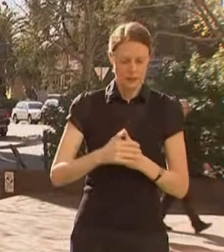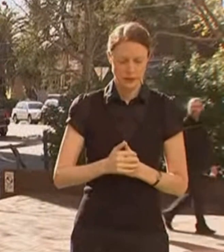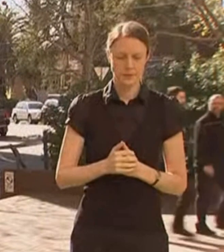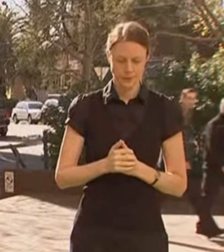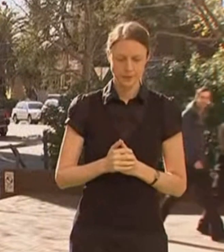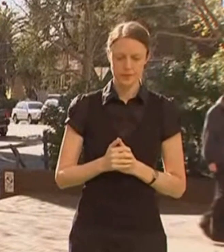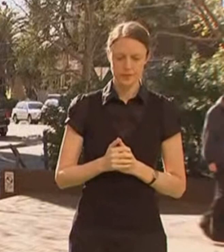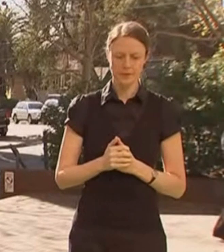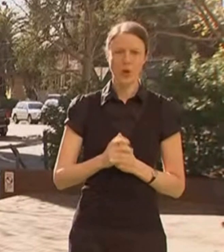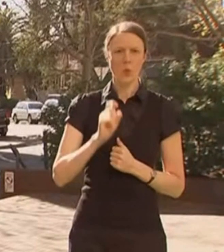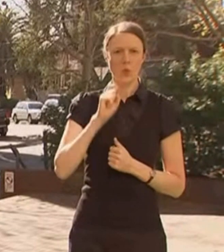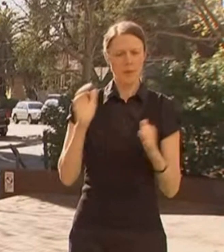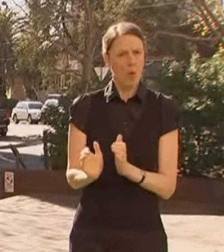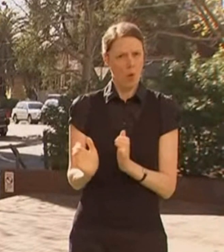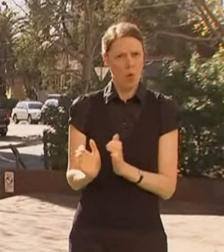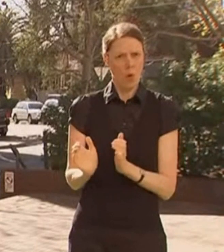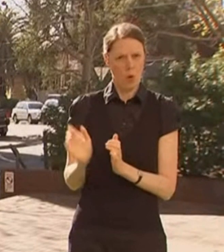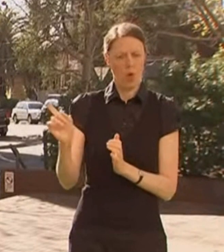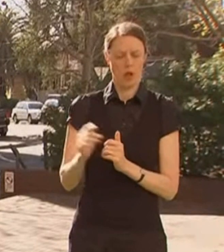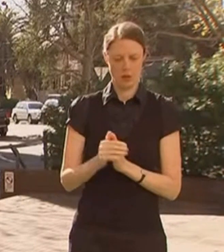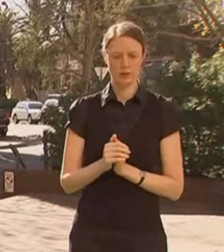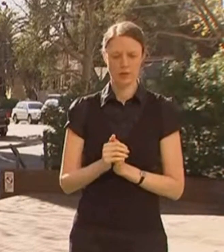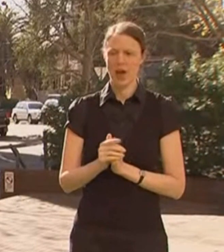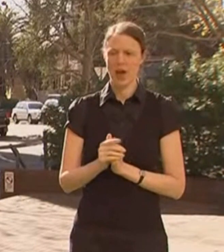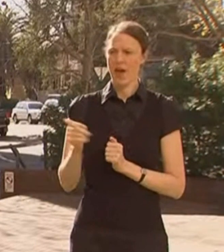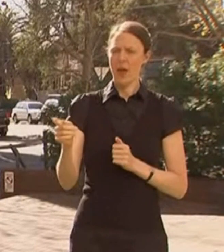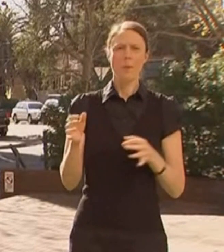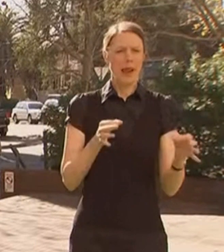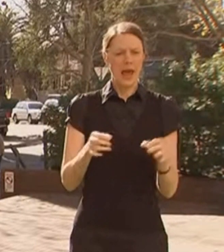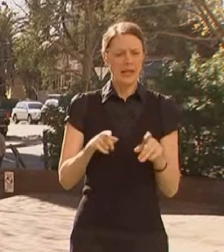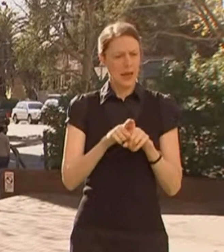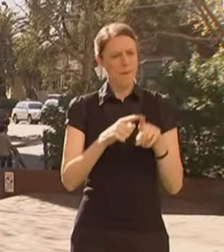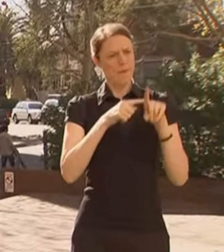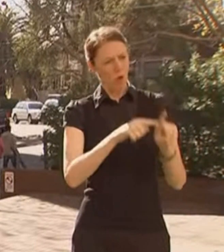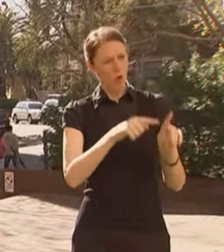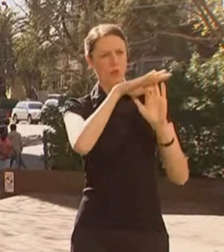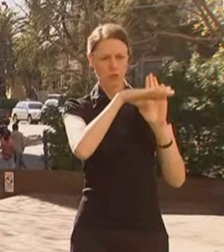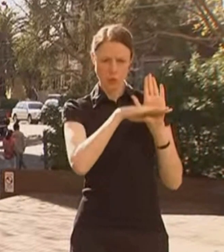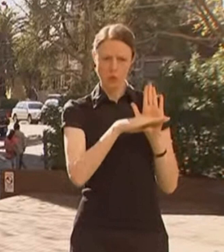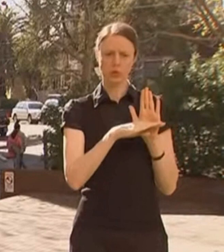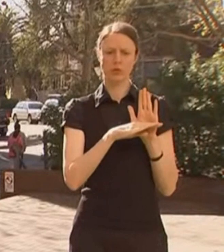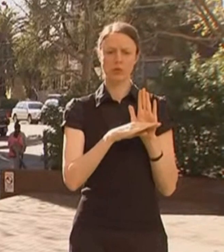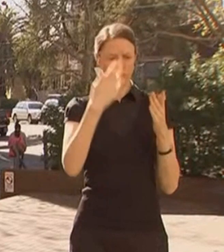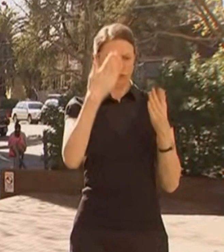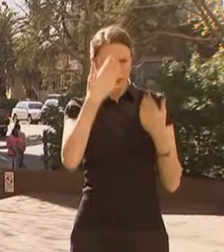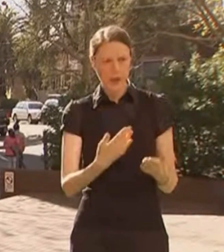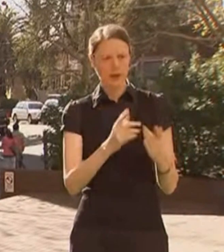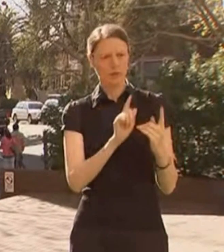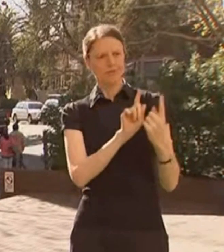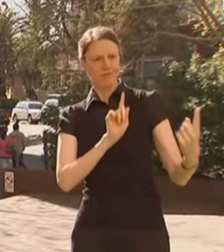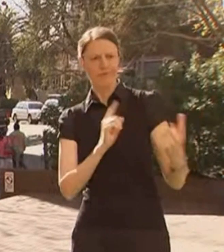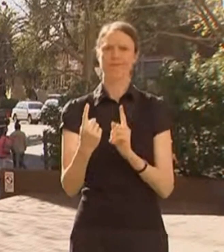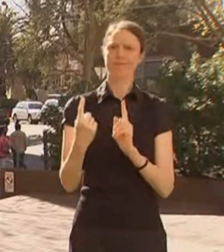this week, as I understand it, a request was put in for a small protest to the police. It was a